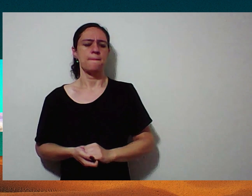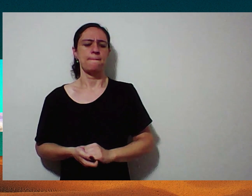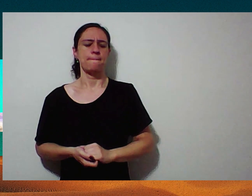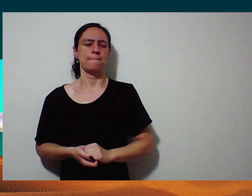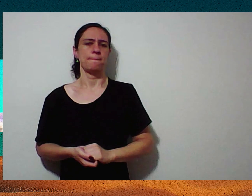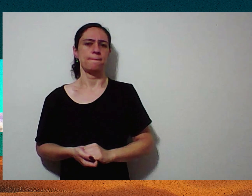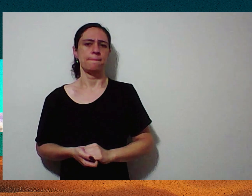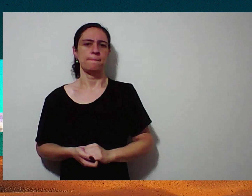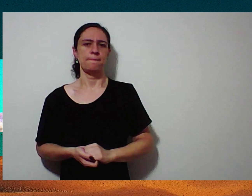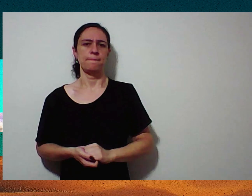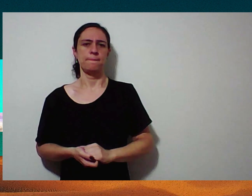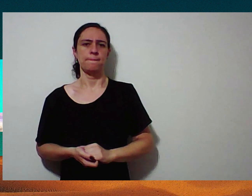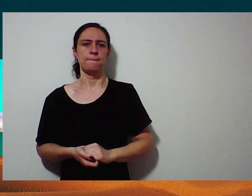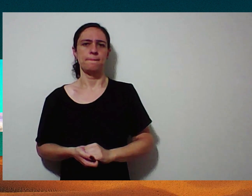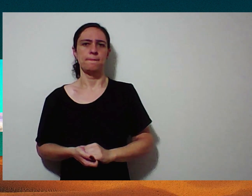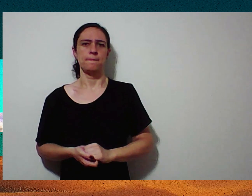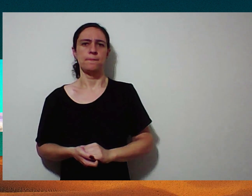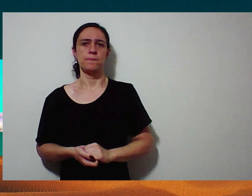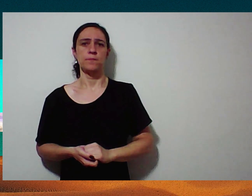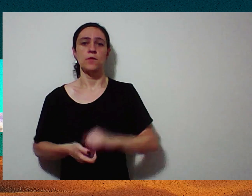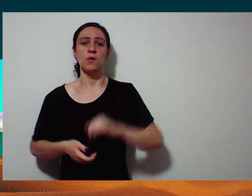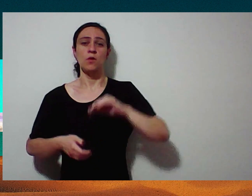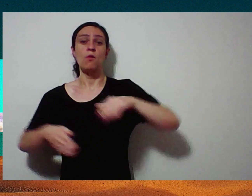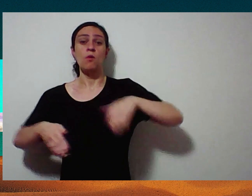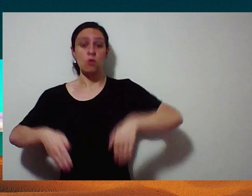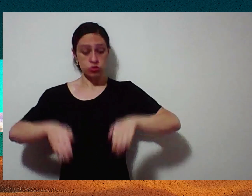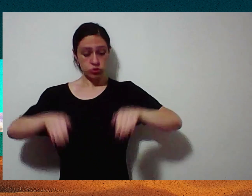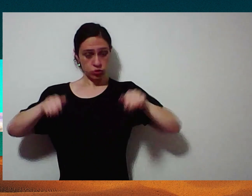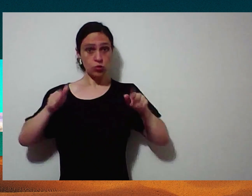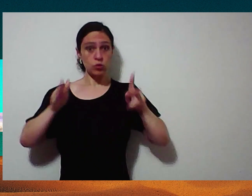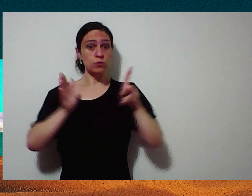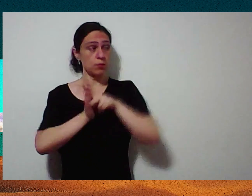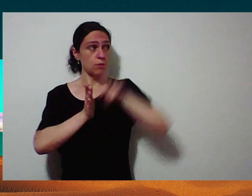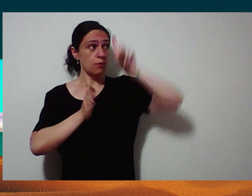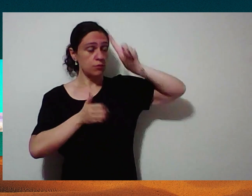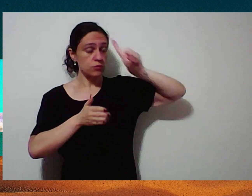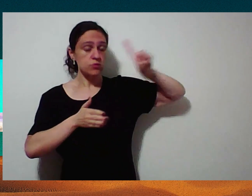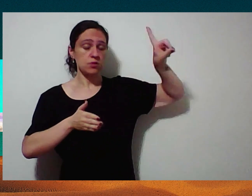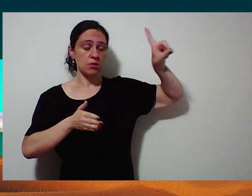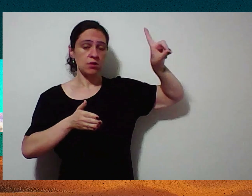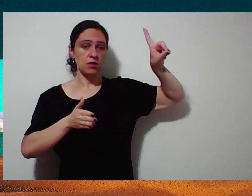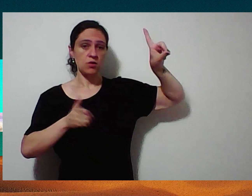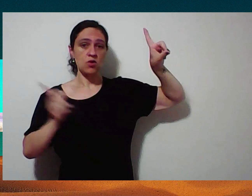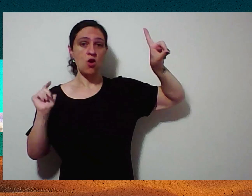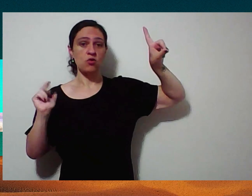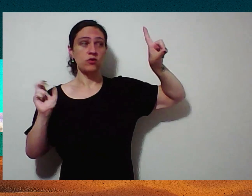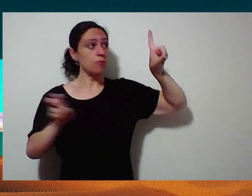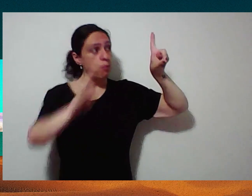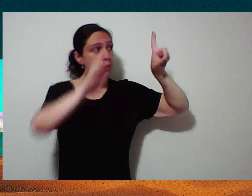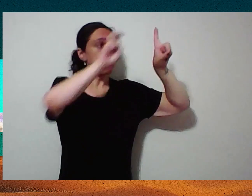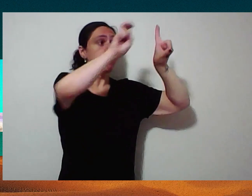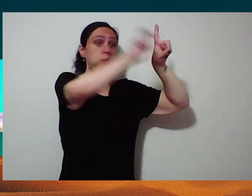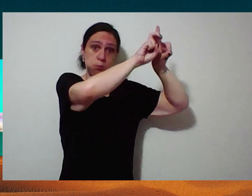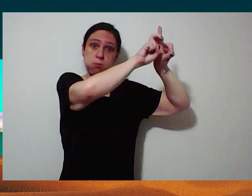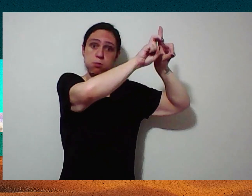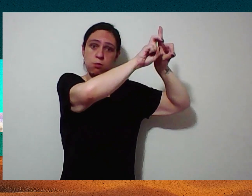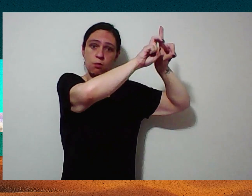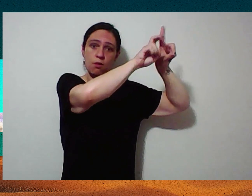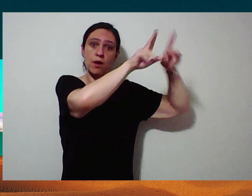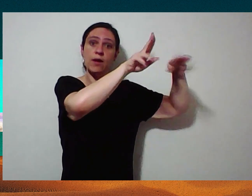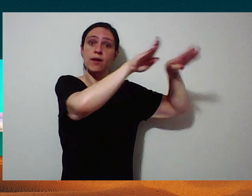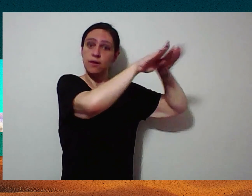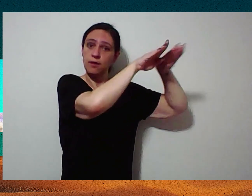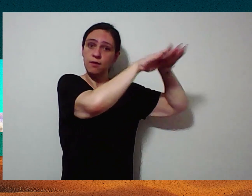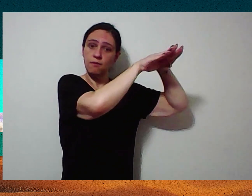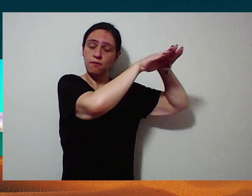está o trono de Deus? Where the throne of God is. Ele quer chegar lá. Ele quer ser tão alto quanto Deus. He wants to arrive there. He